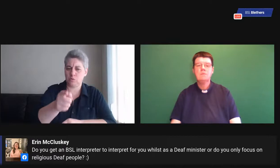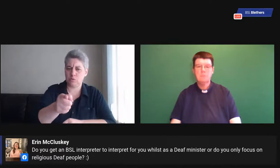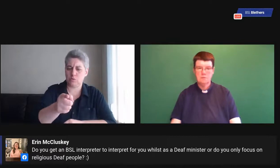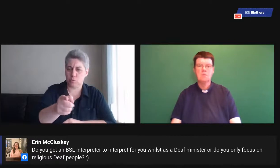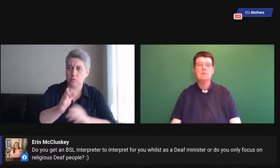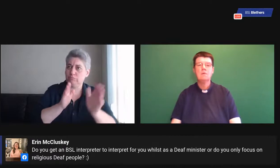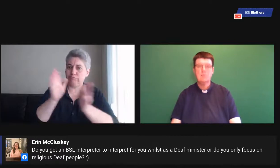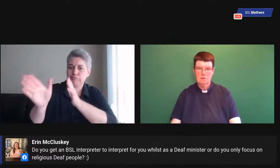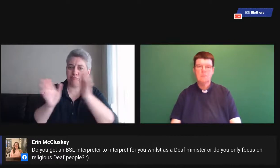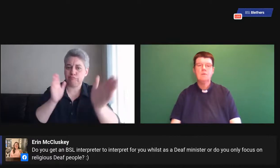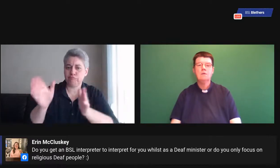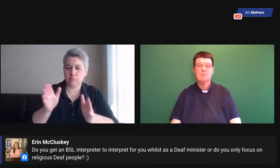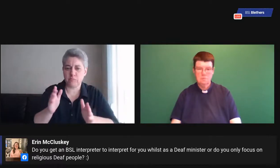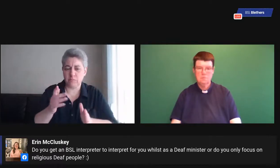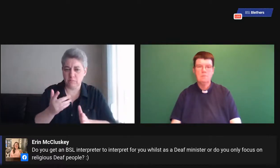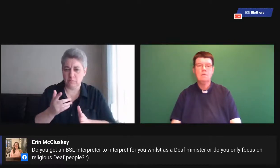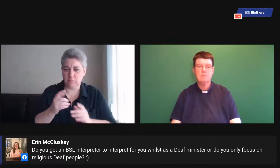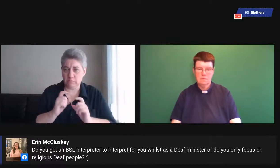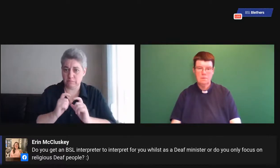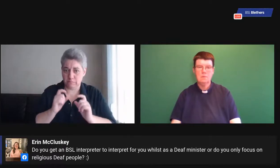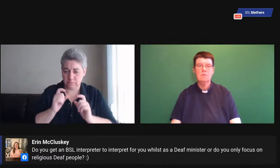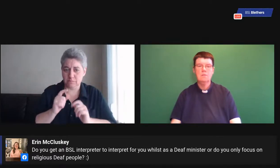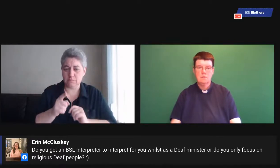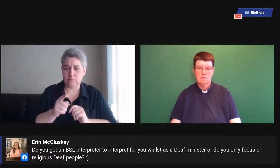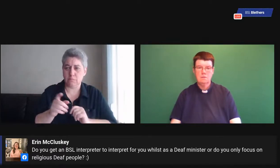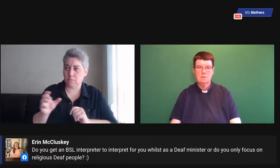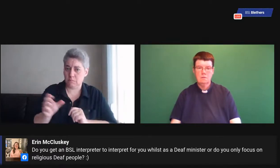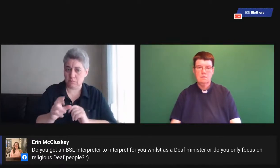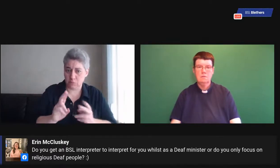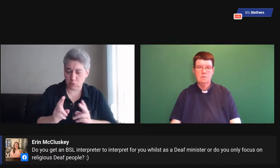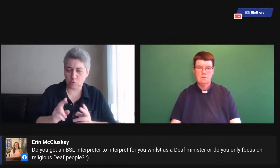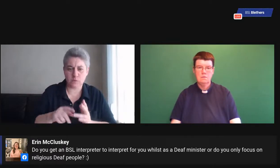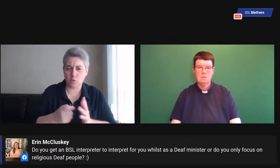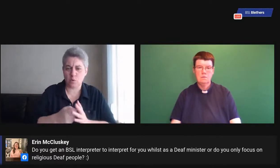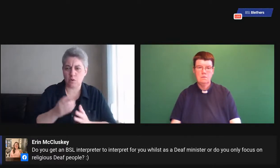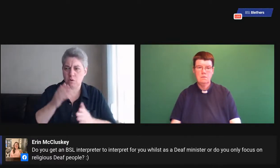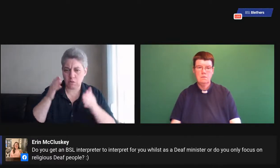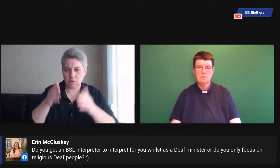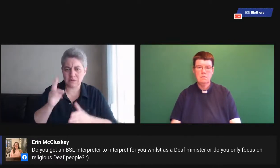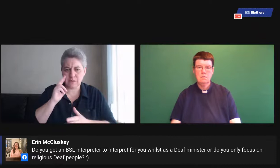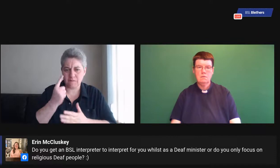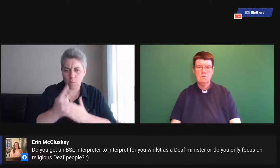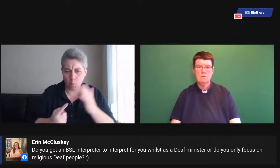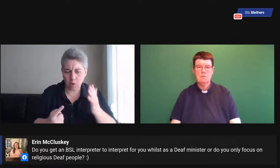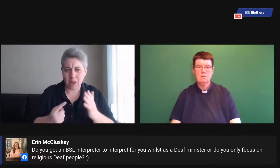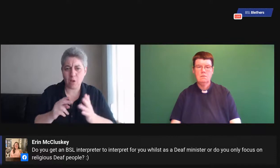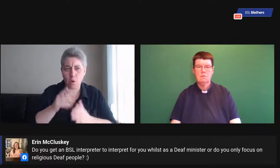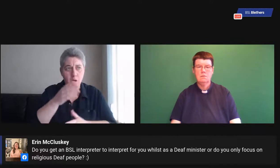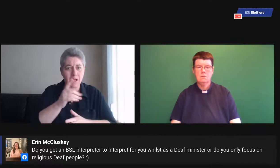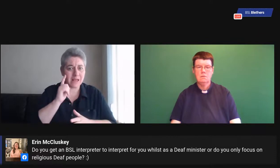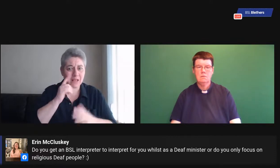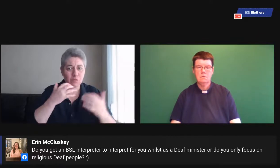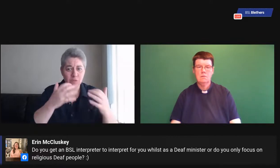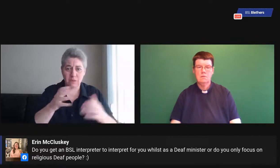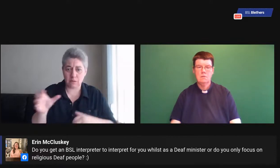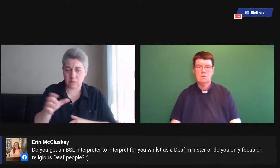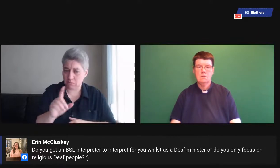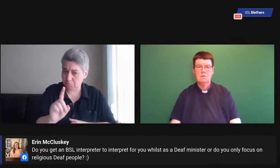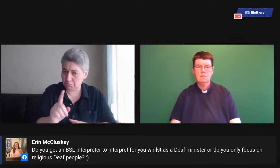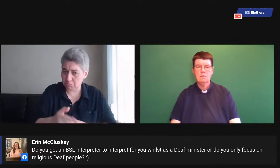deaf minister, or do you only focus on delivering sermons to BSL users who are